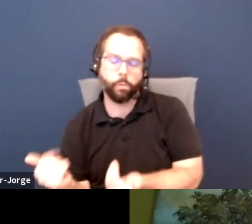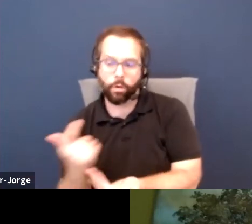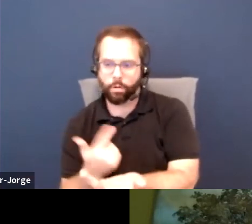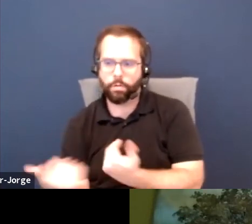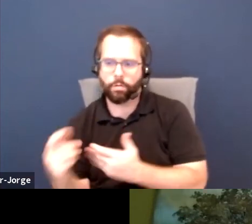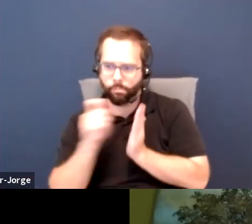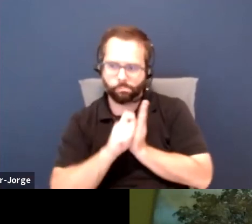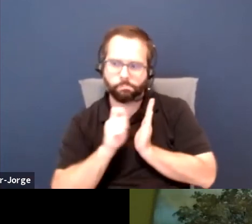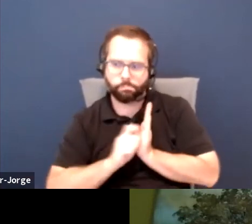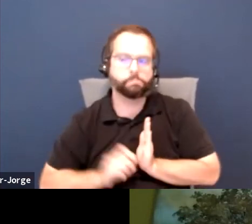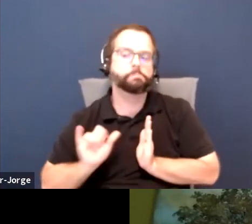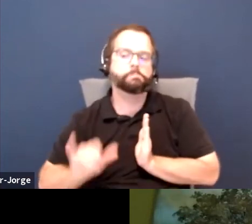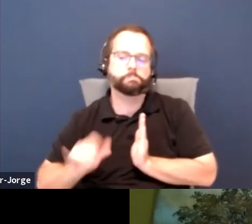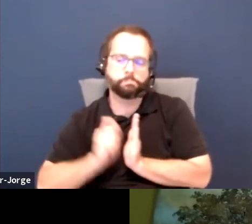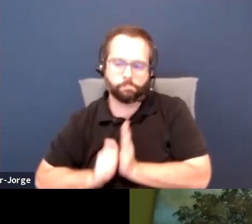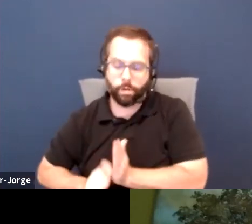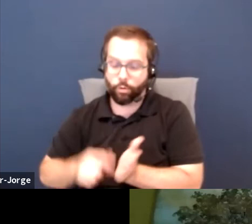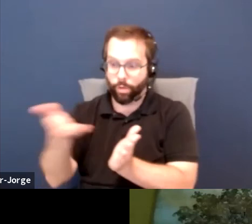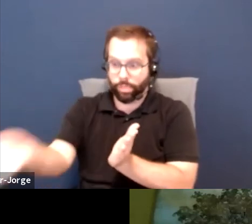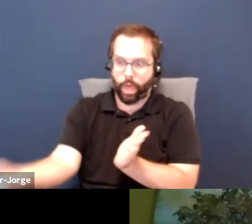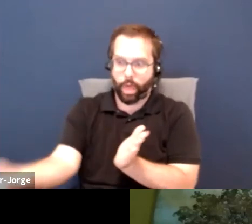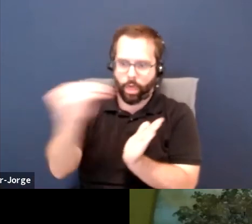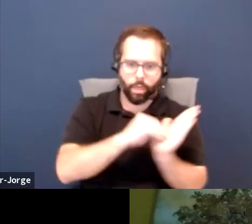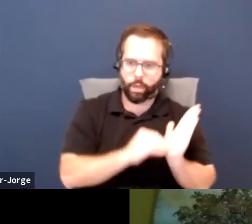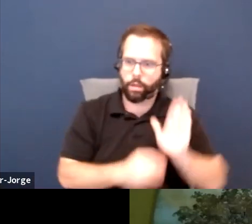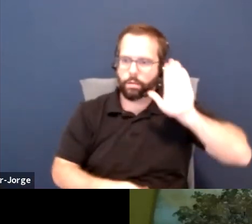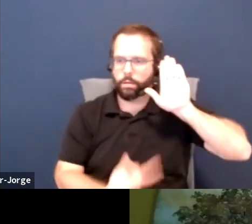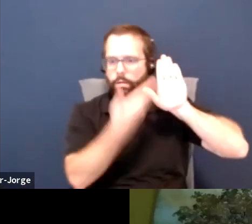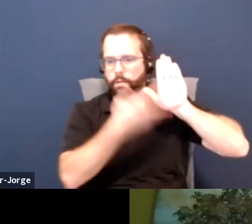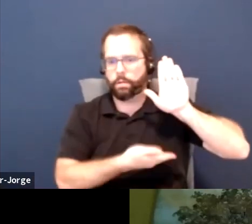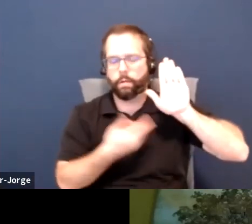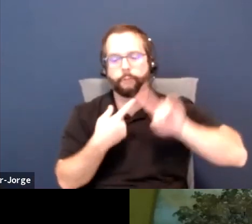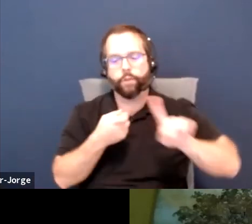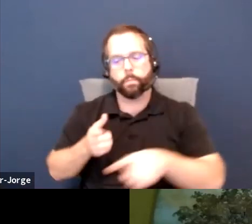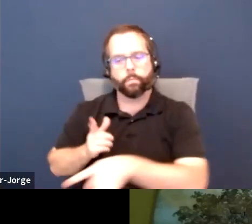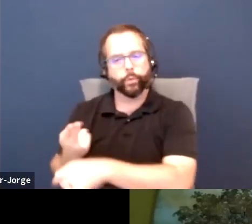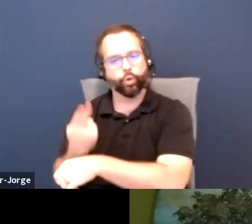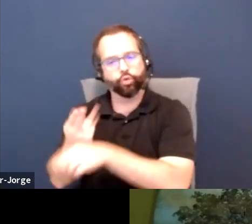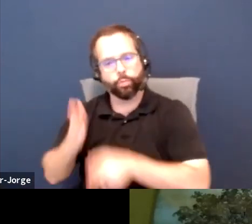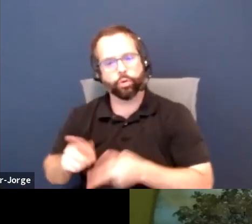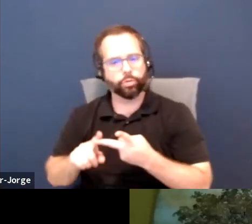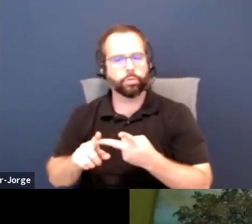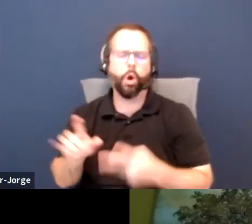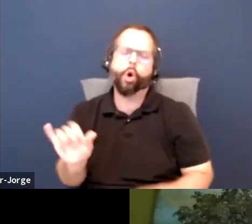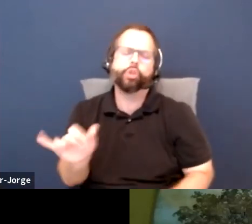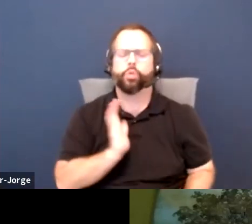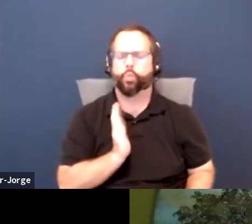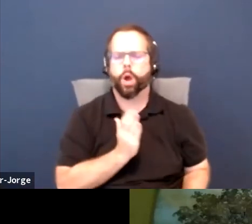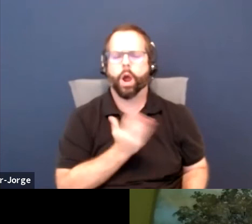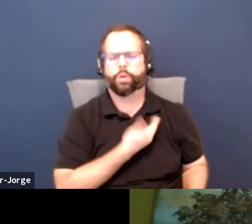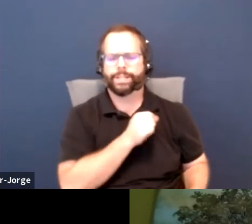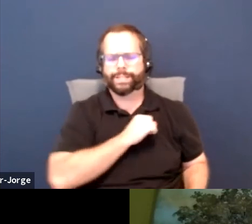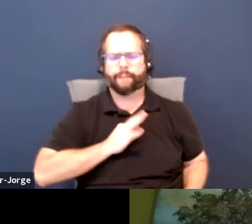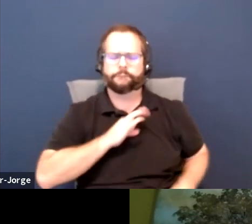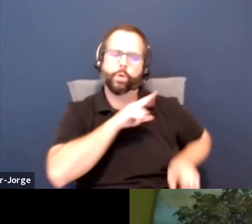possibly. And with that direct input, not only from our consumers, but our staff, being able